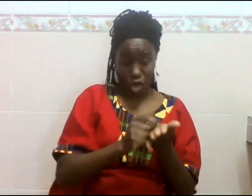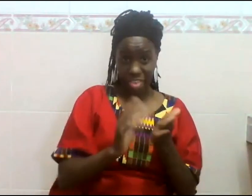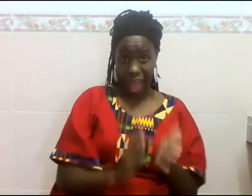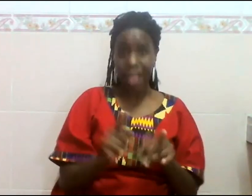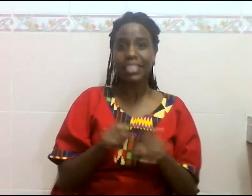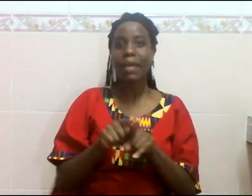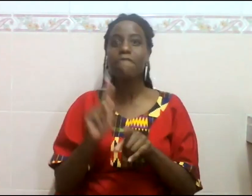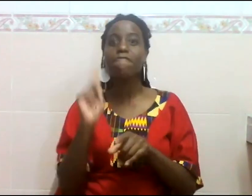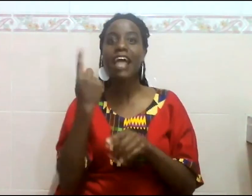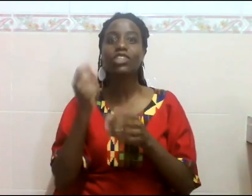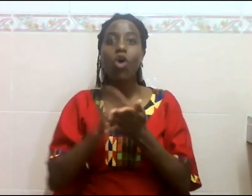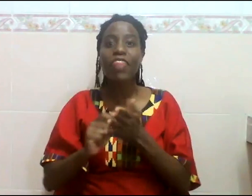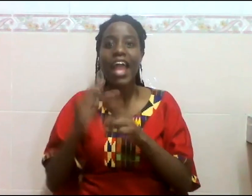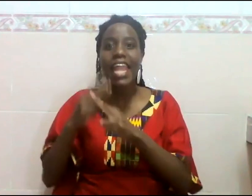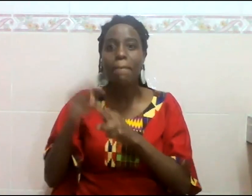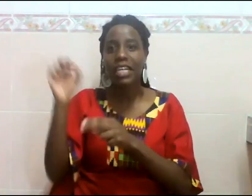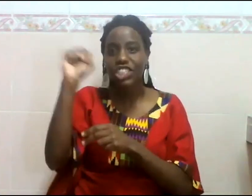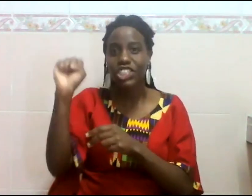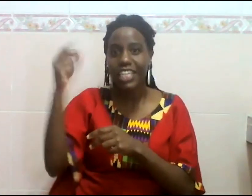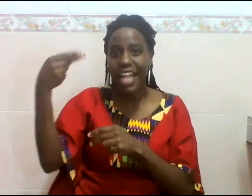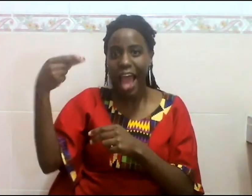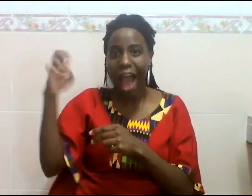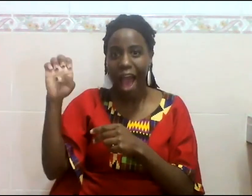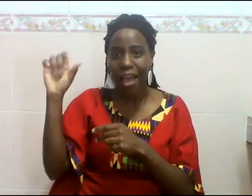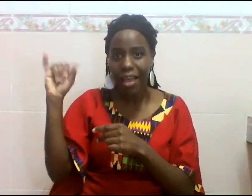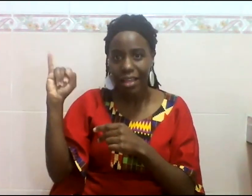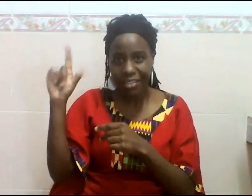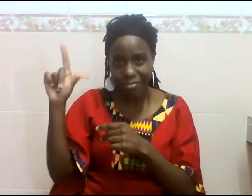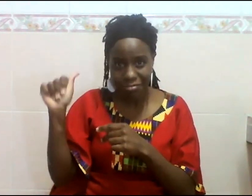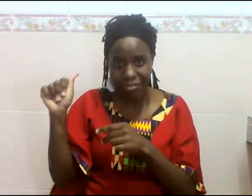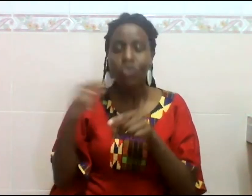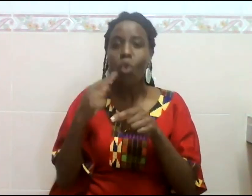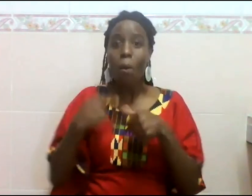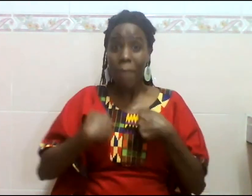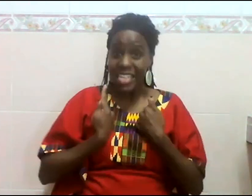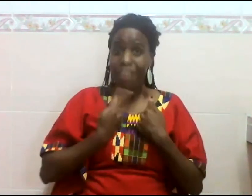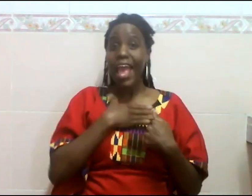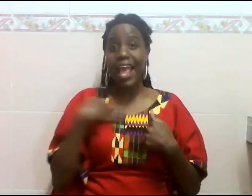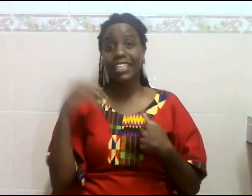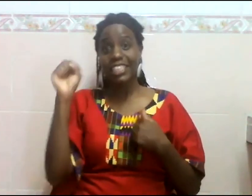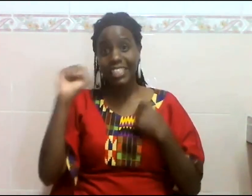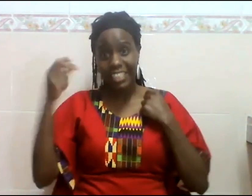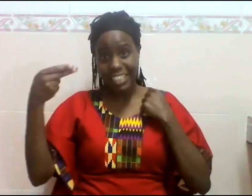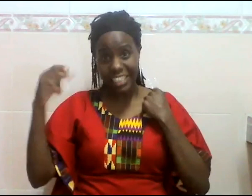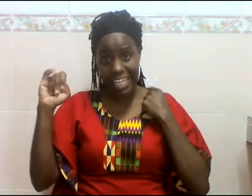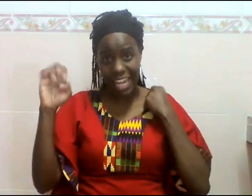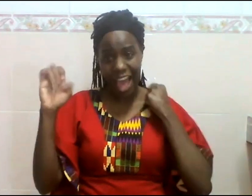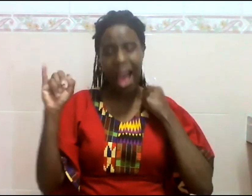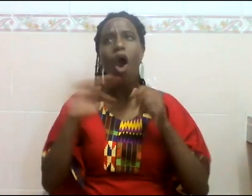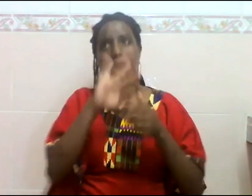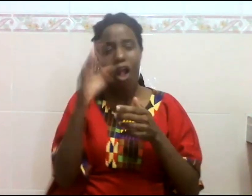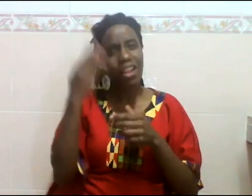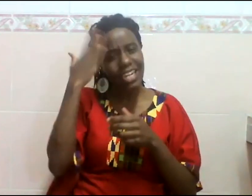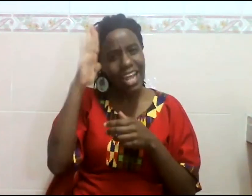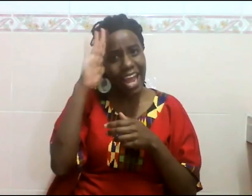probably kill me afterwards, but anyway. And we both kind of independently came to the realization that we, over the